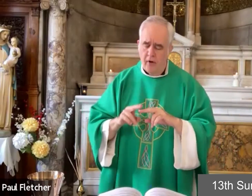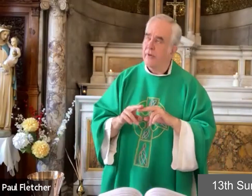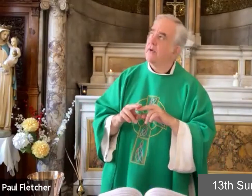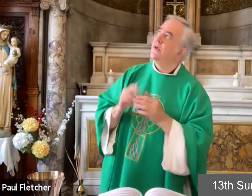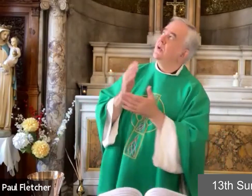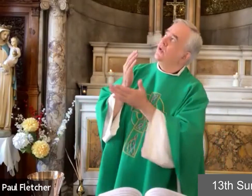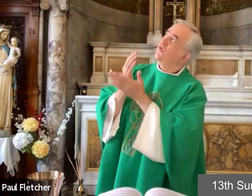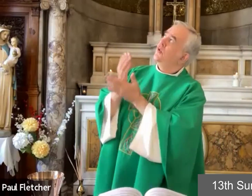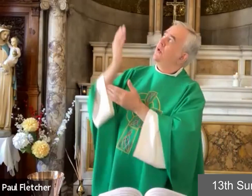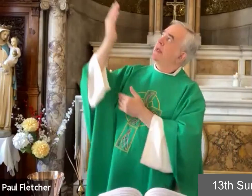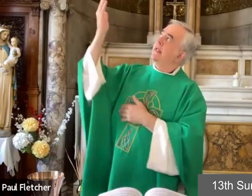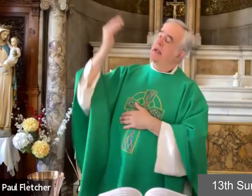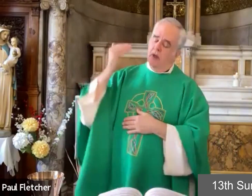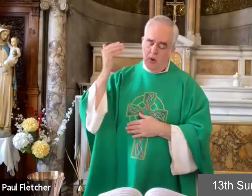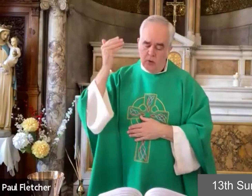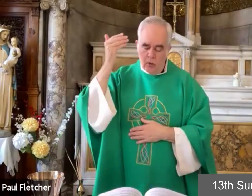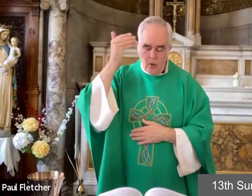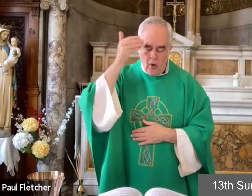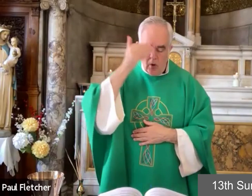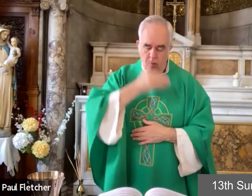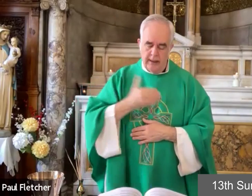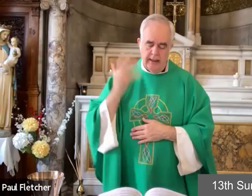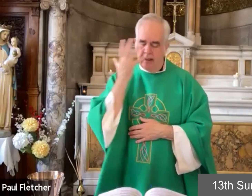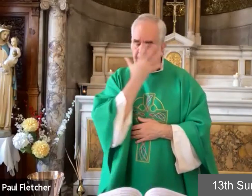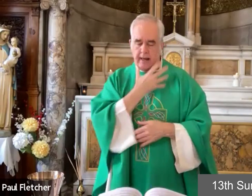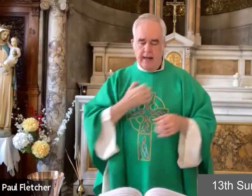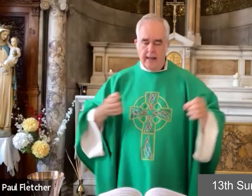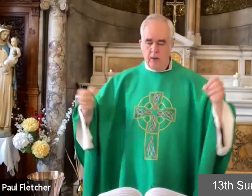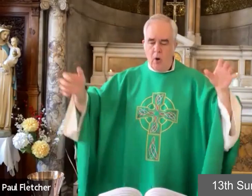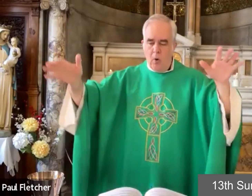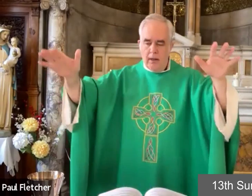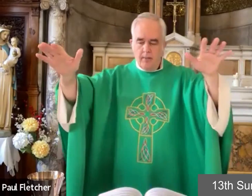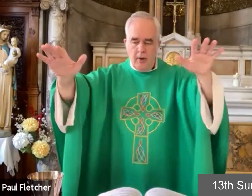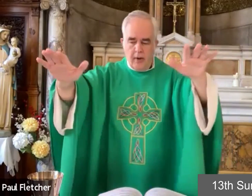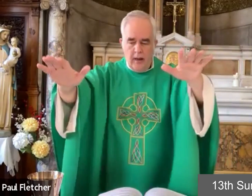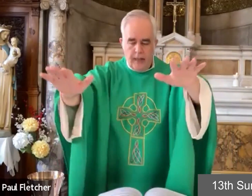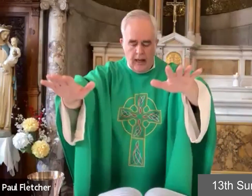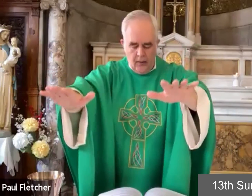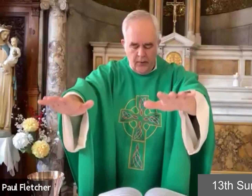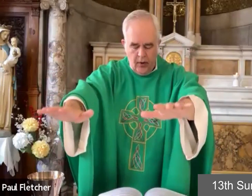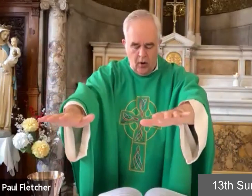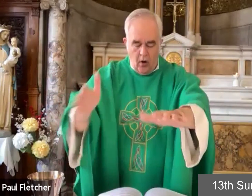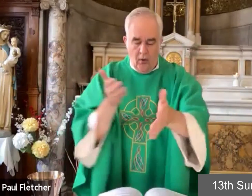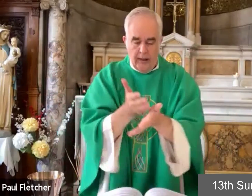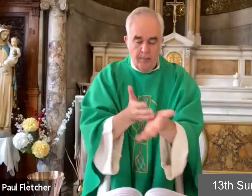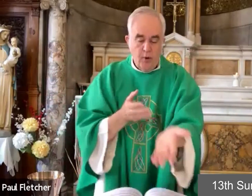Father, truly, you are holy. Let your Holy Spirit come down on this